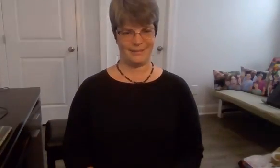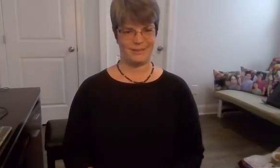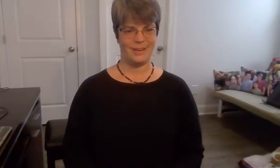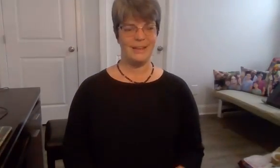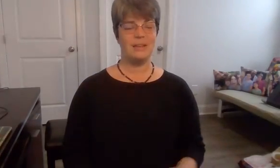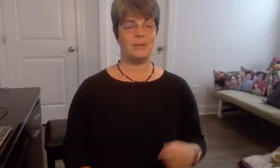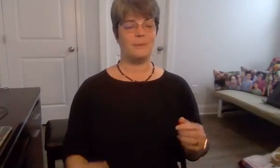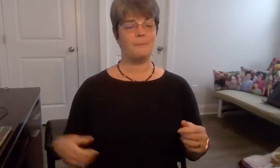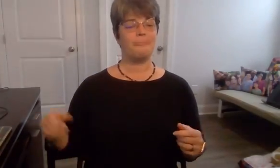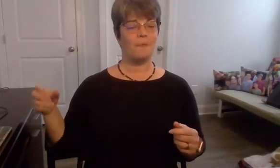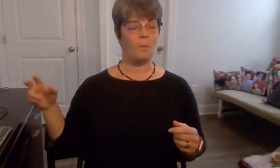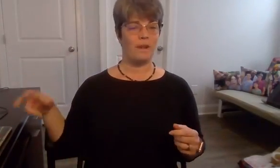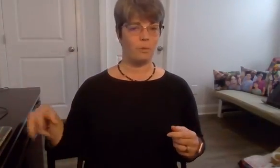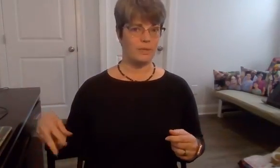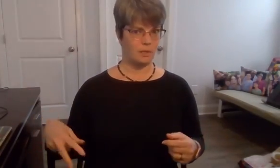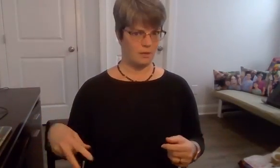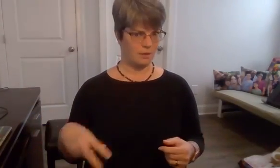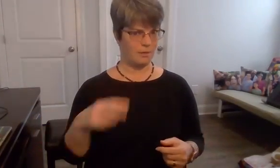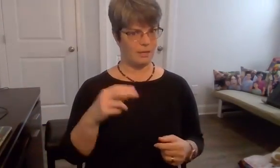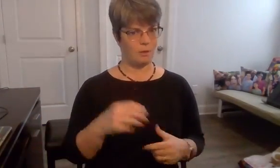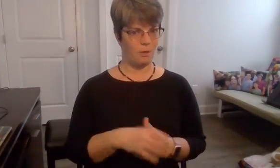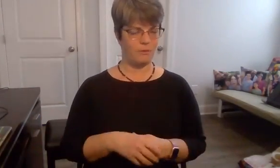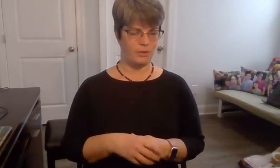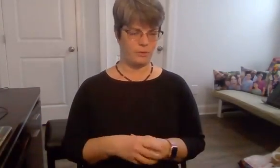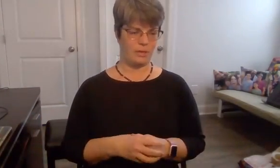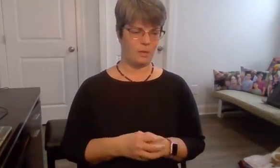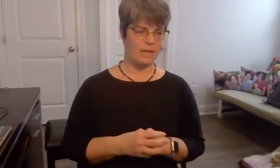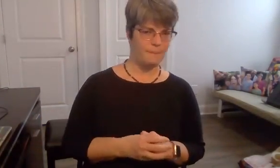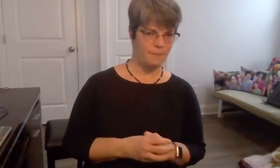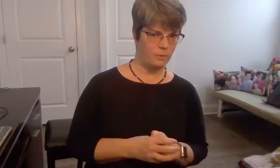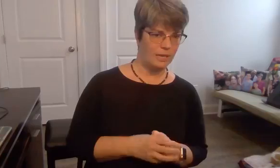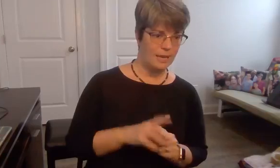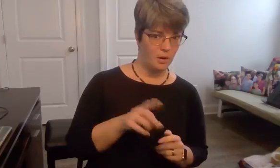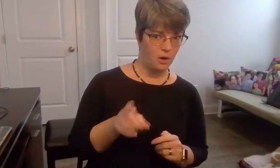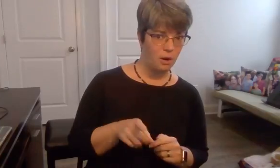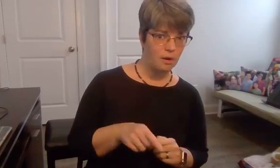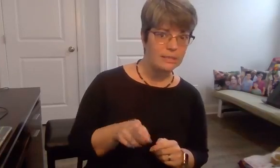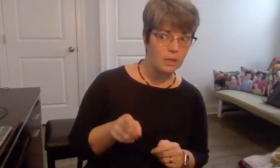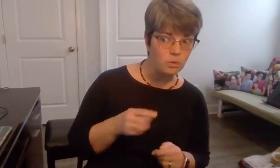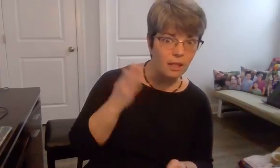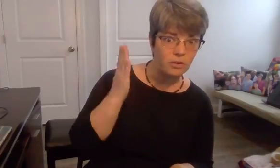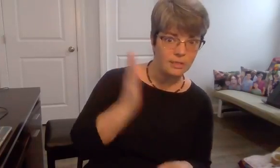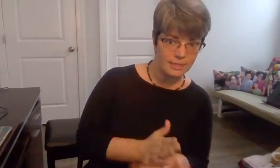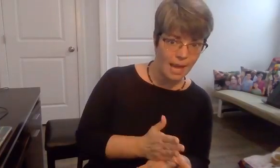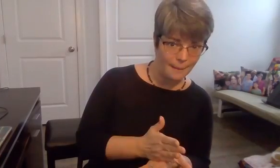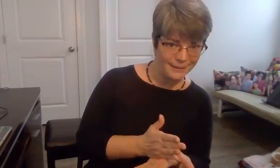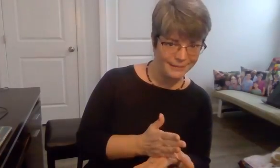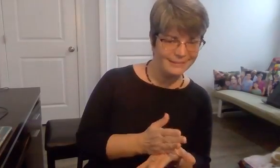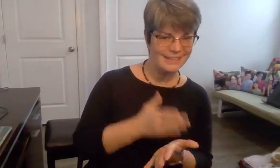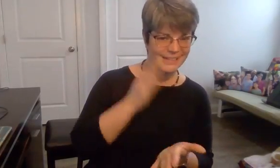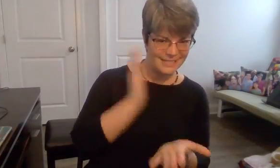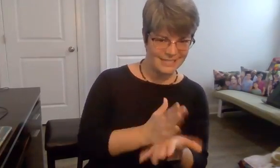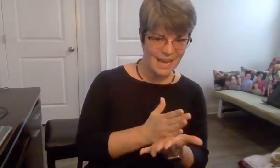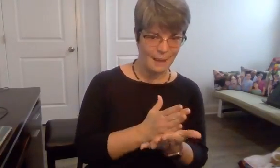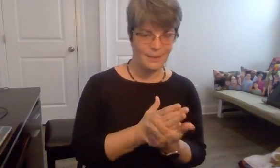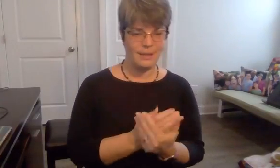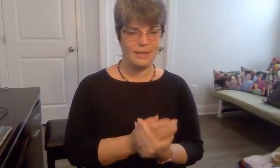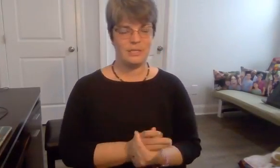whatever. So whenever we saw her like go over to him, we'd get between him and her and say, "You tell her to stop, stop." So if